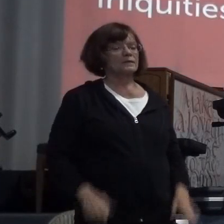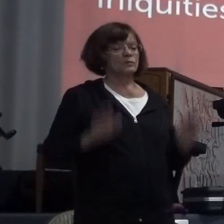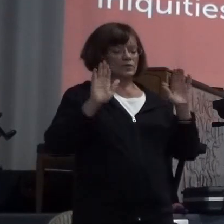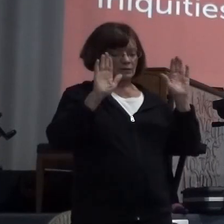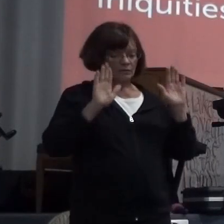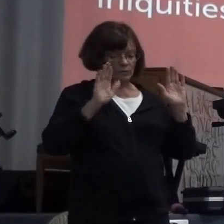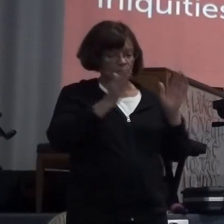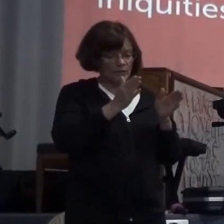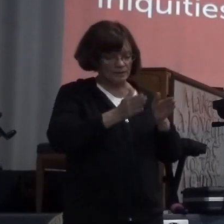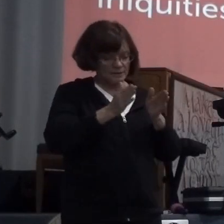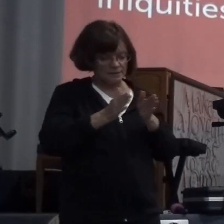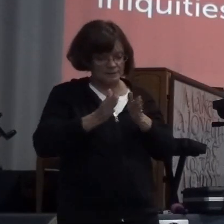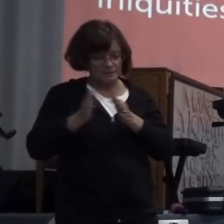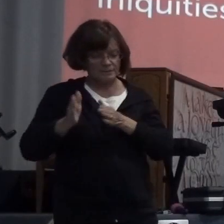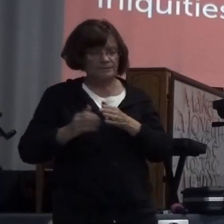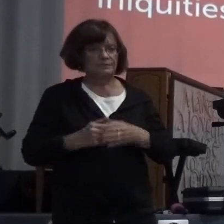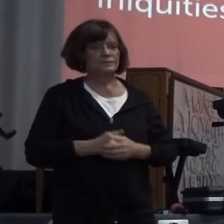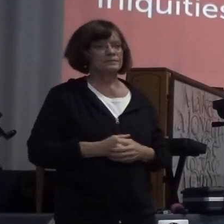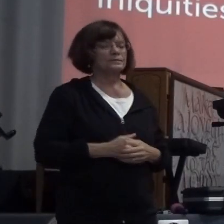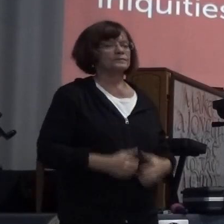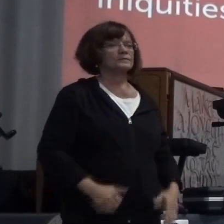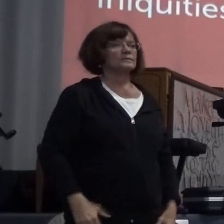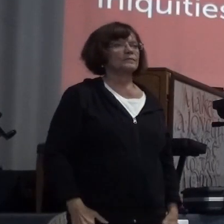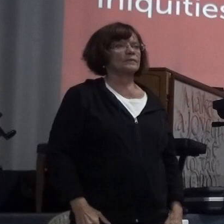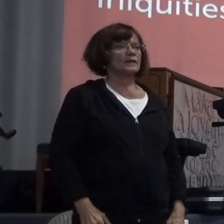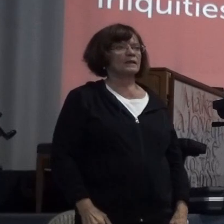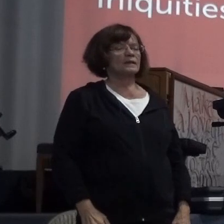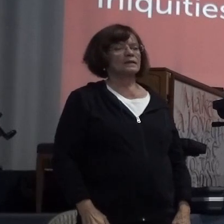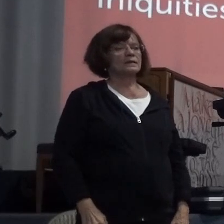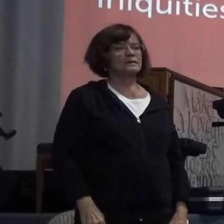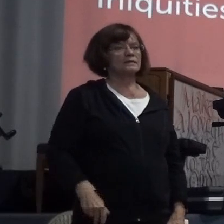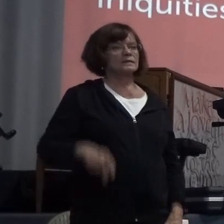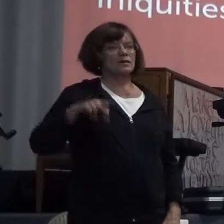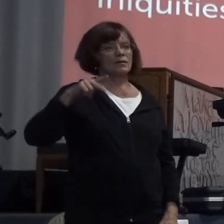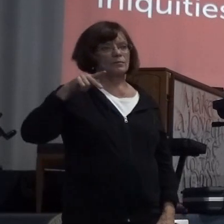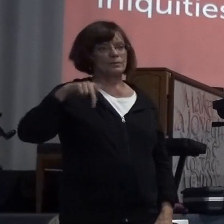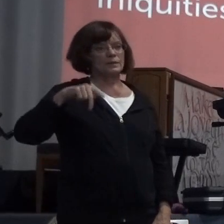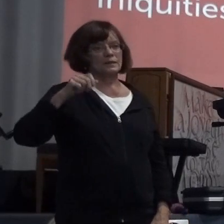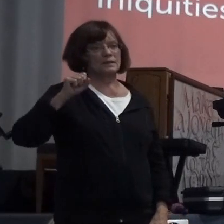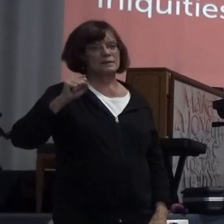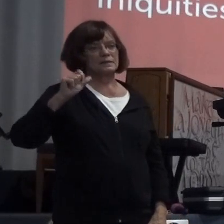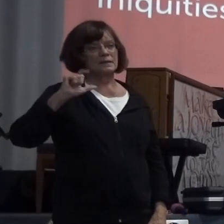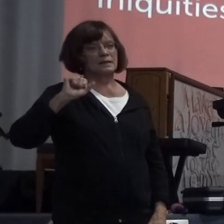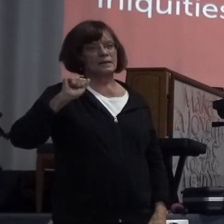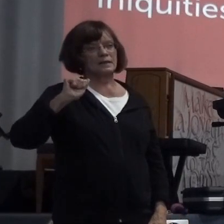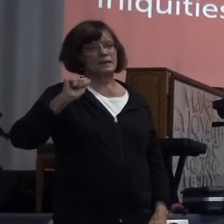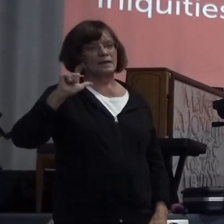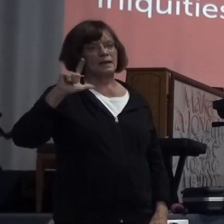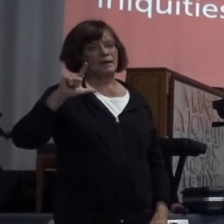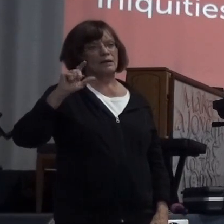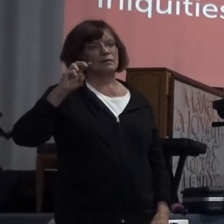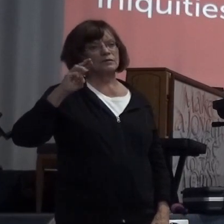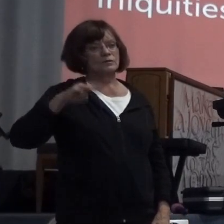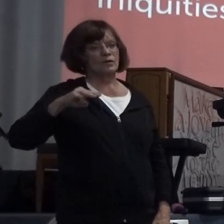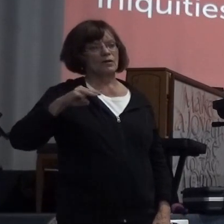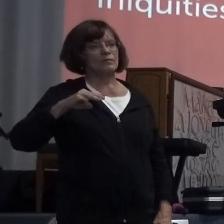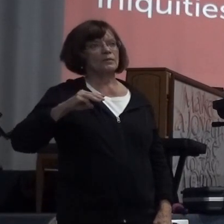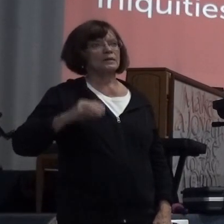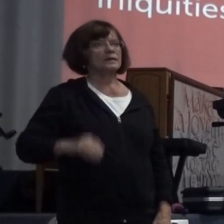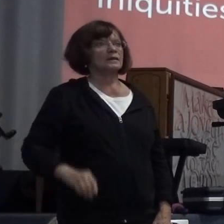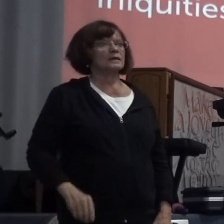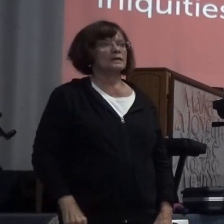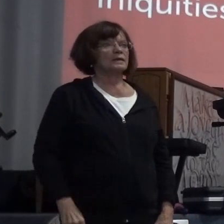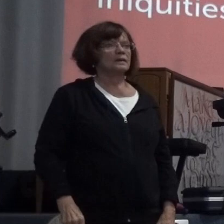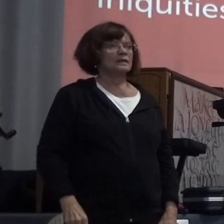of it. So in Psalm 103:10, we'll go there. I'll give you a minute to get there if you follow